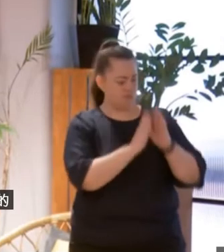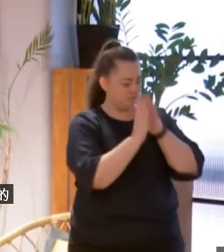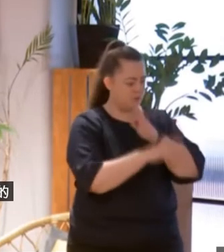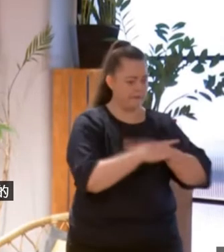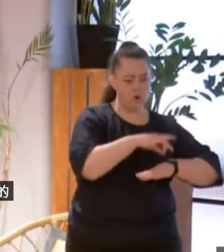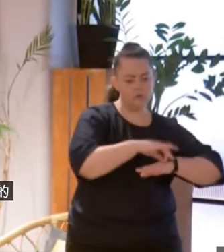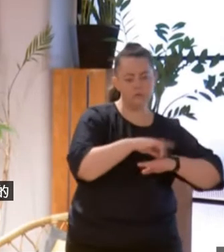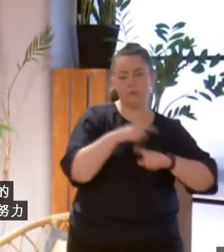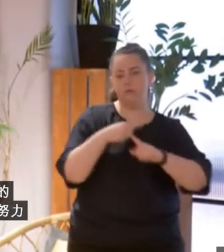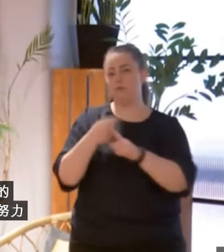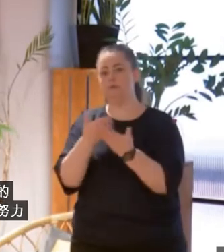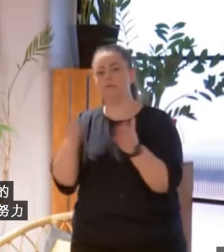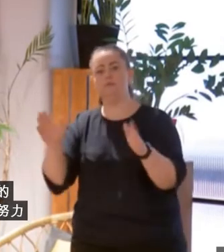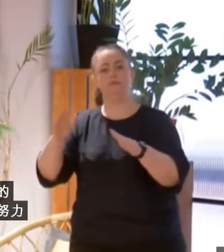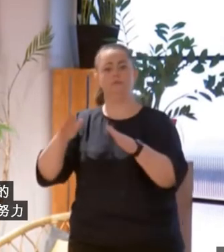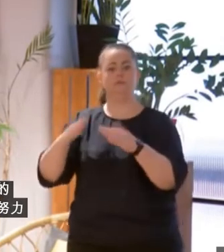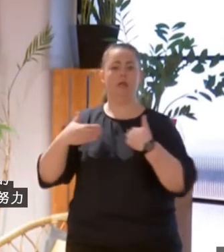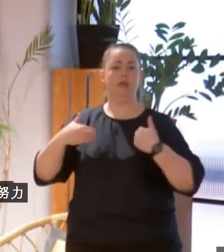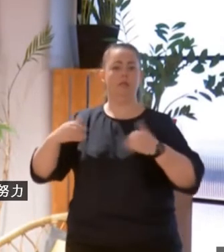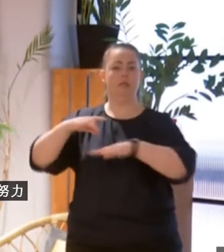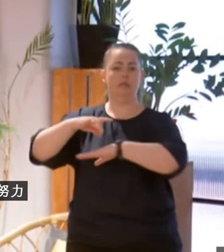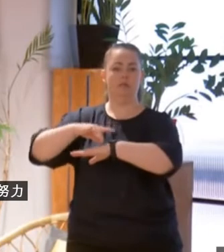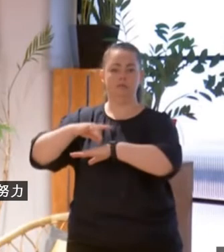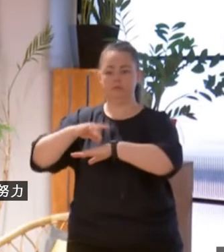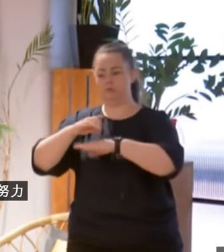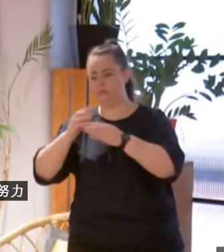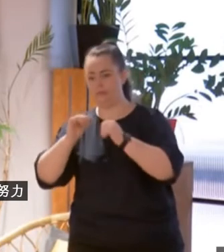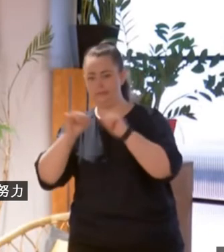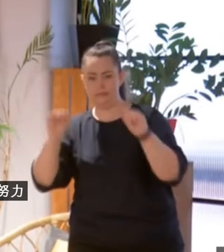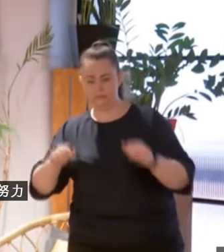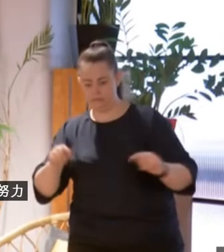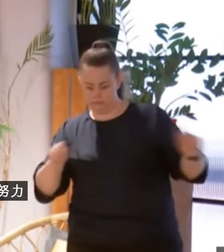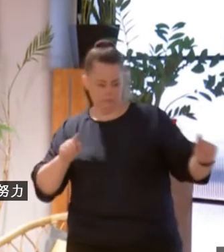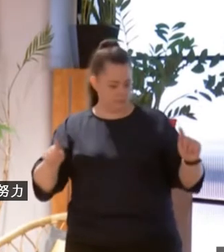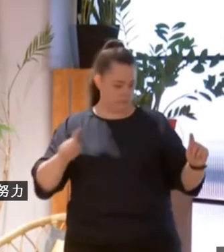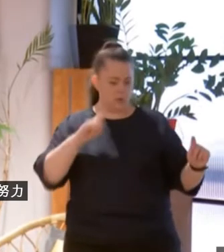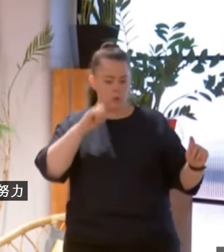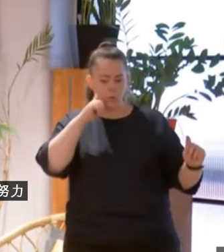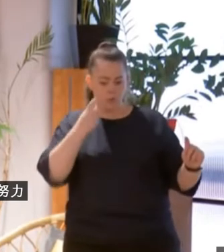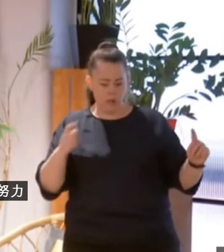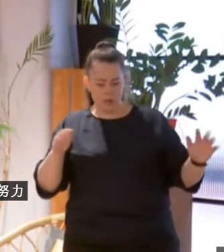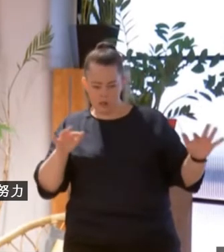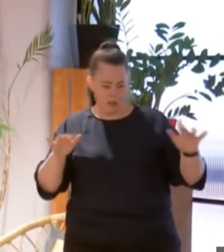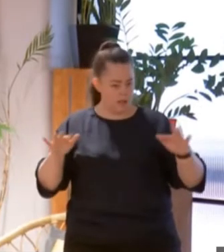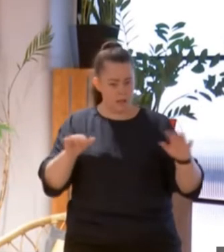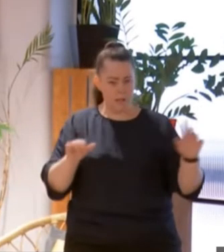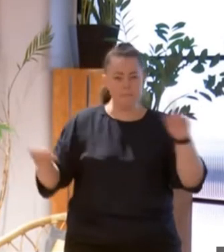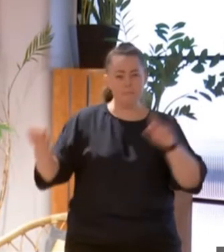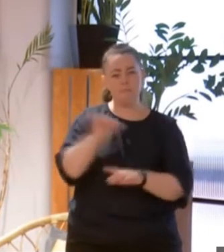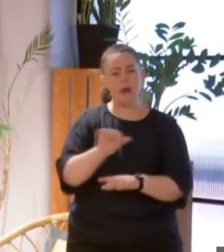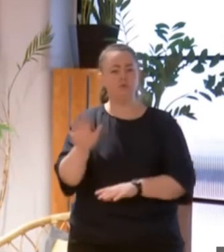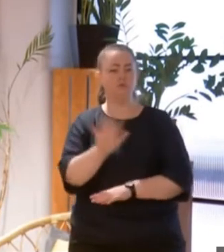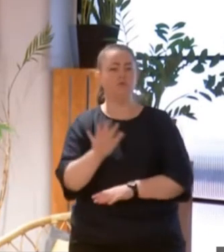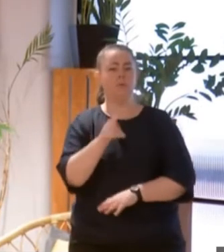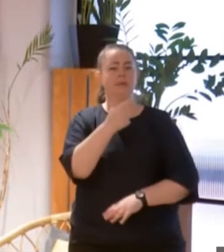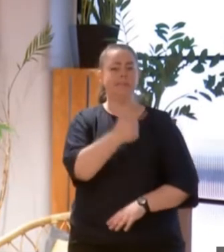broader public health system will be working towards, in a staged way, getting back up to 75% of